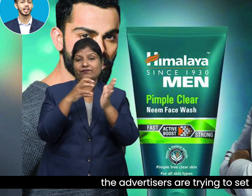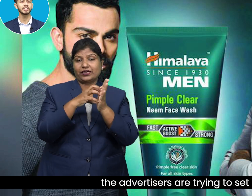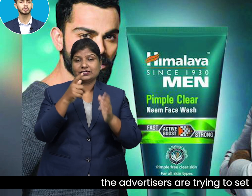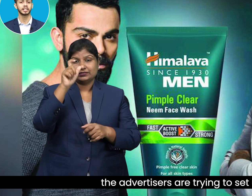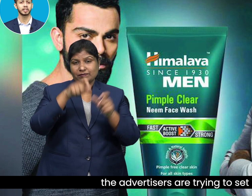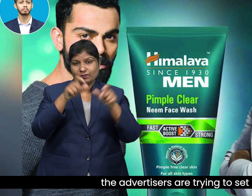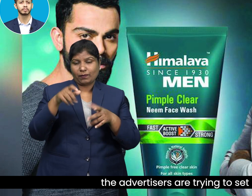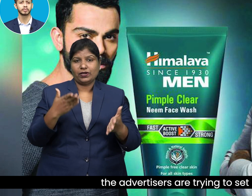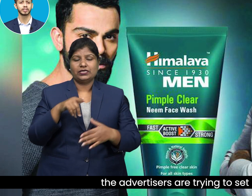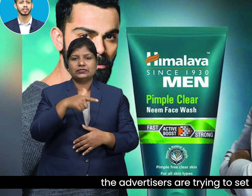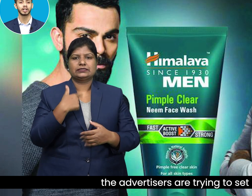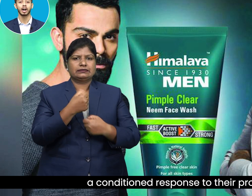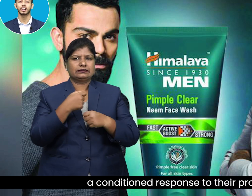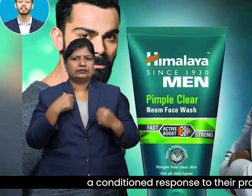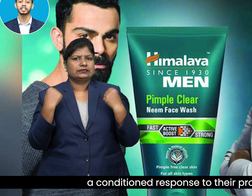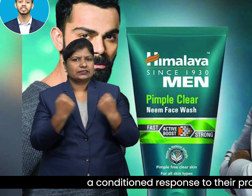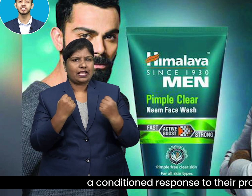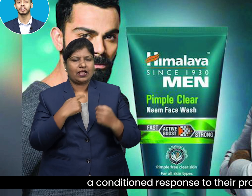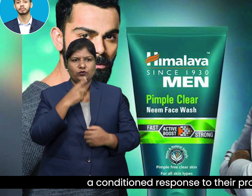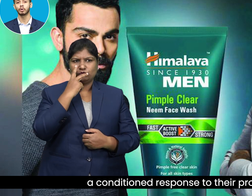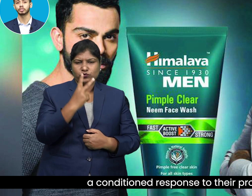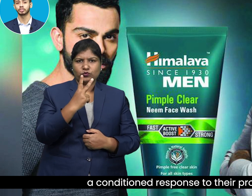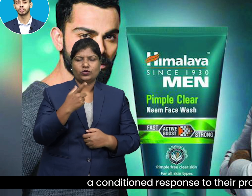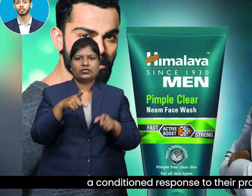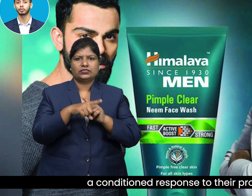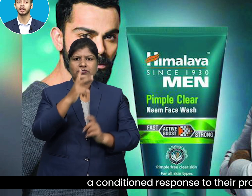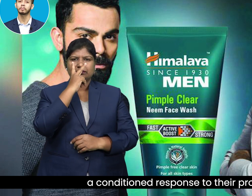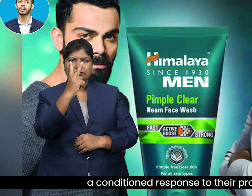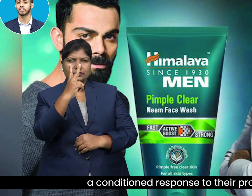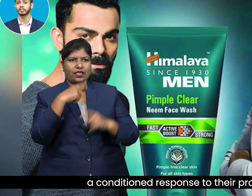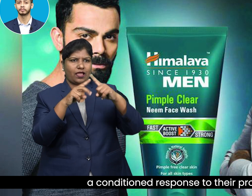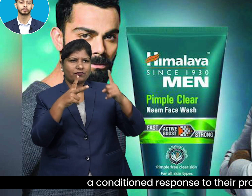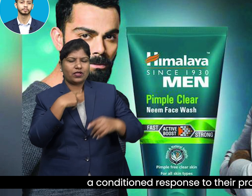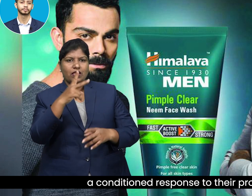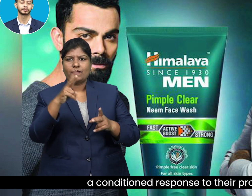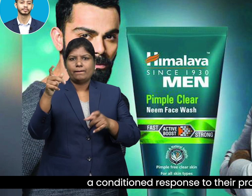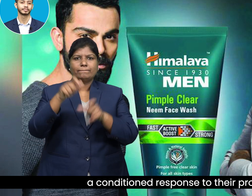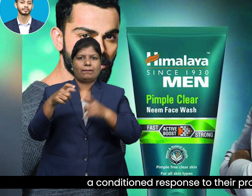are trying to set up a conditioned response to their product.